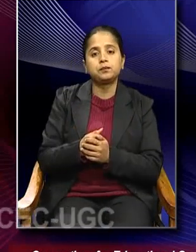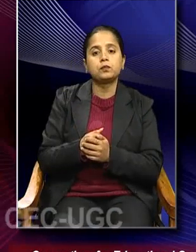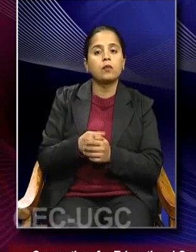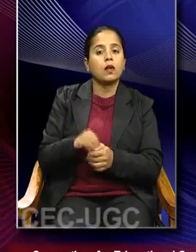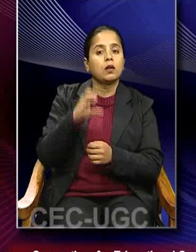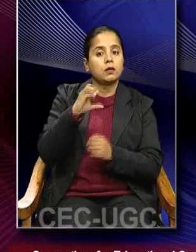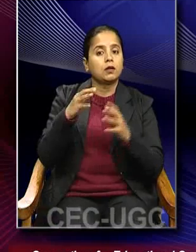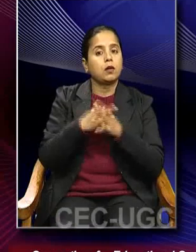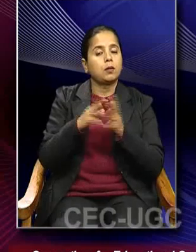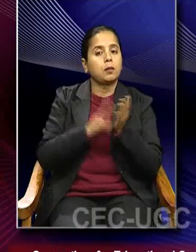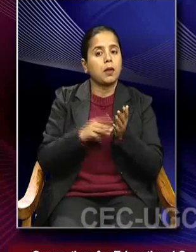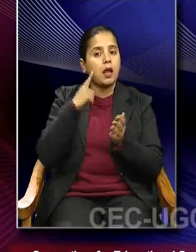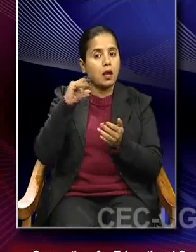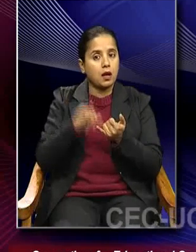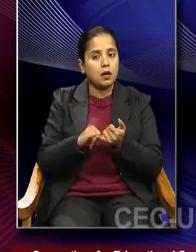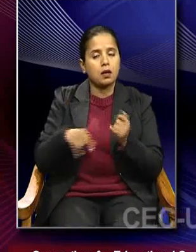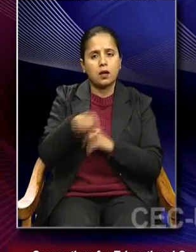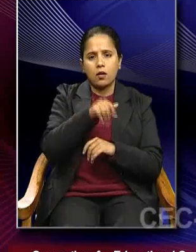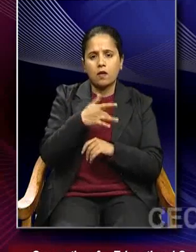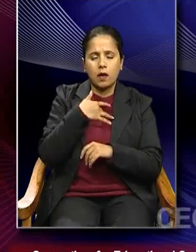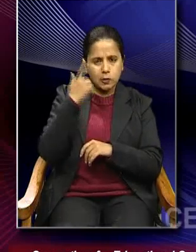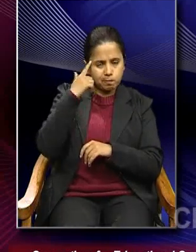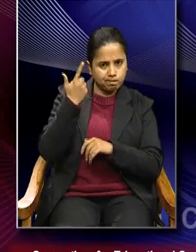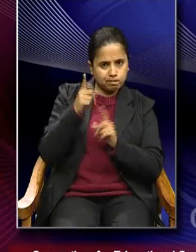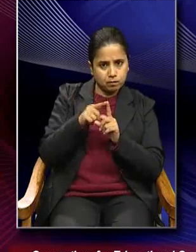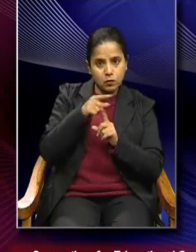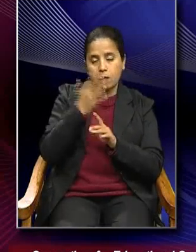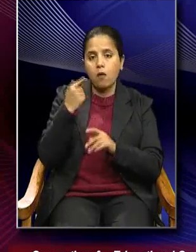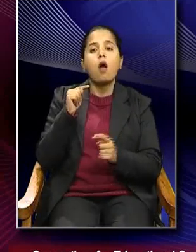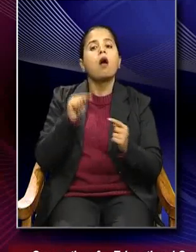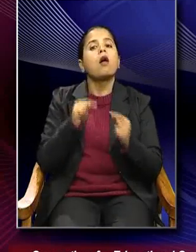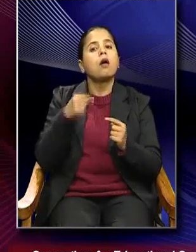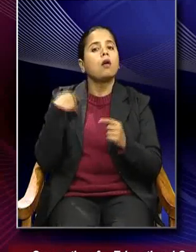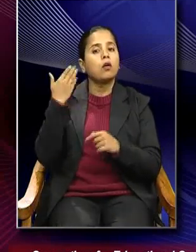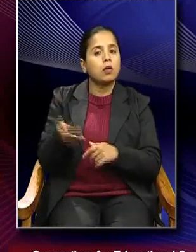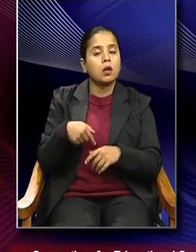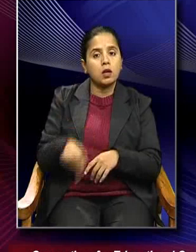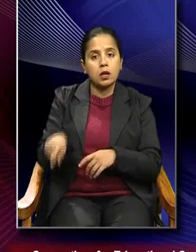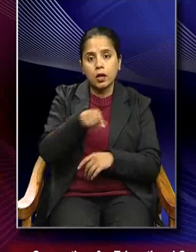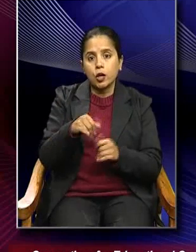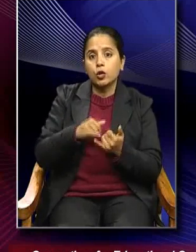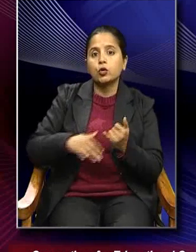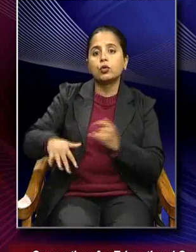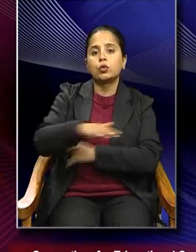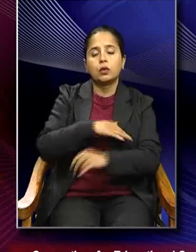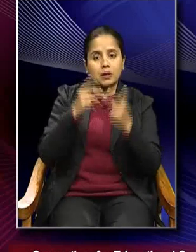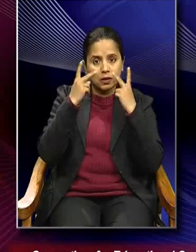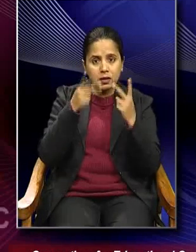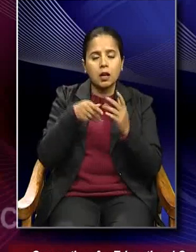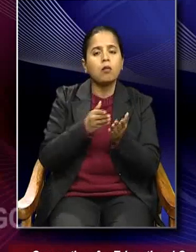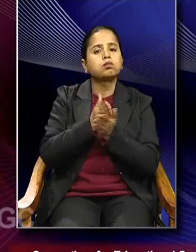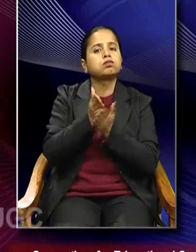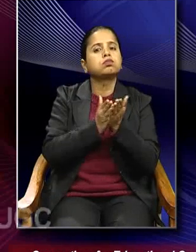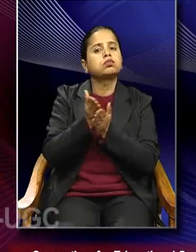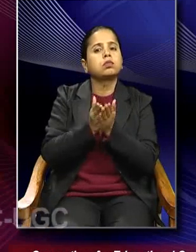Wright Mill was critical of Lazarsfeld, who argued that sociology was kind of a